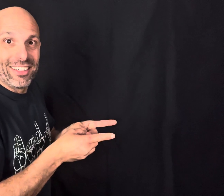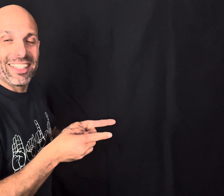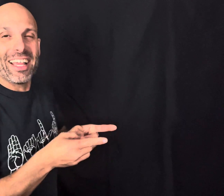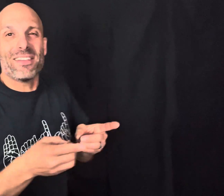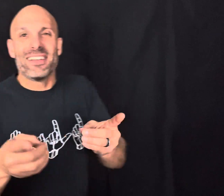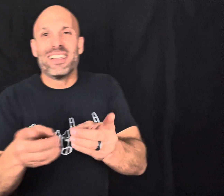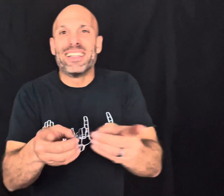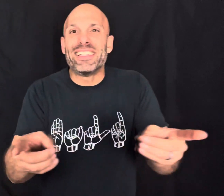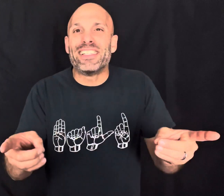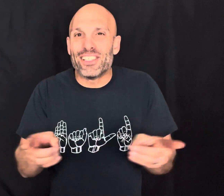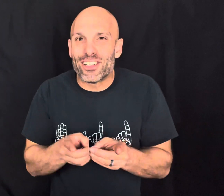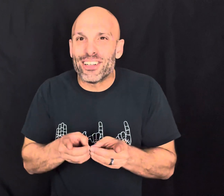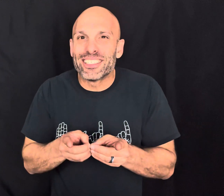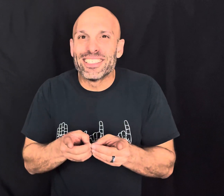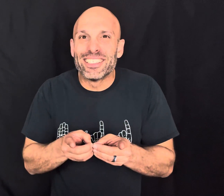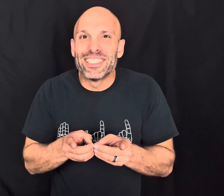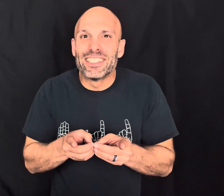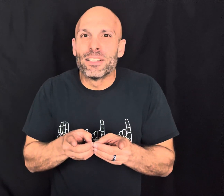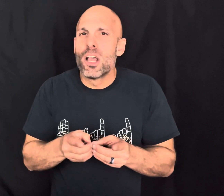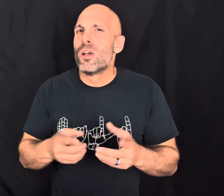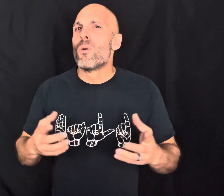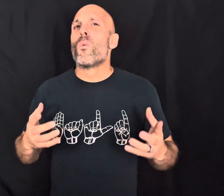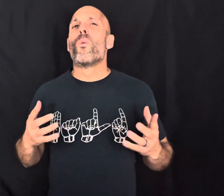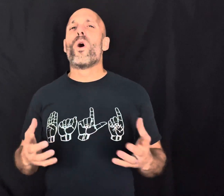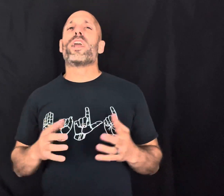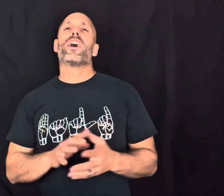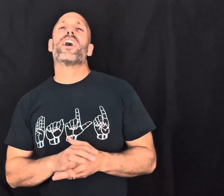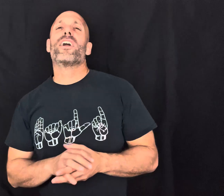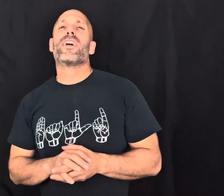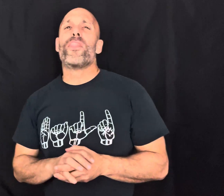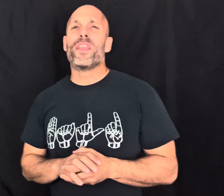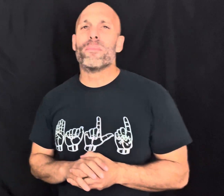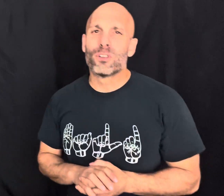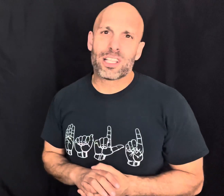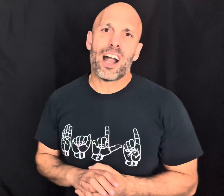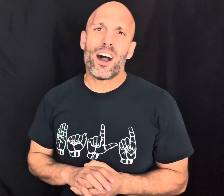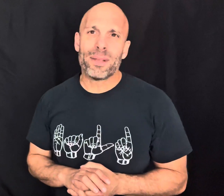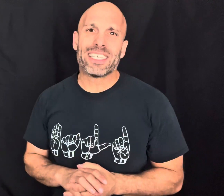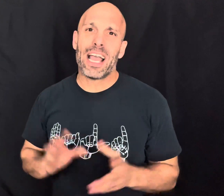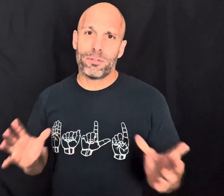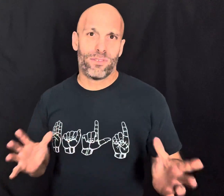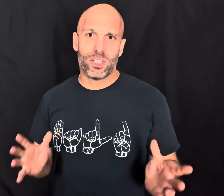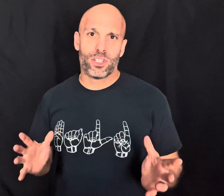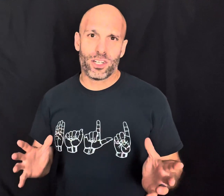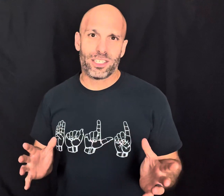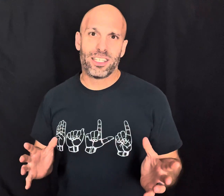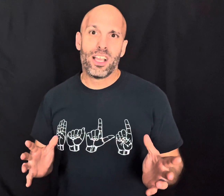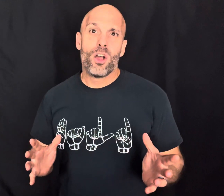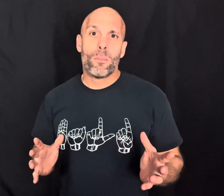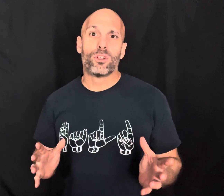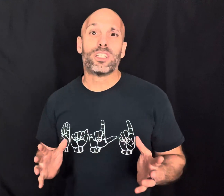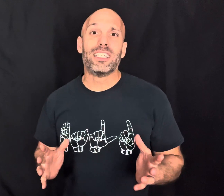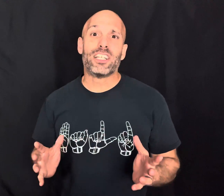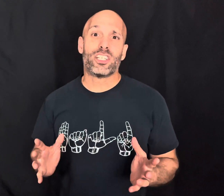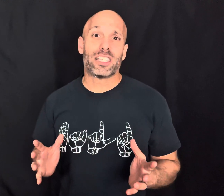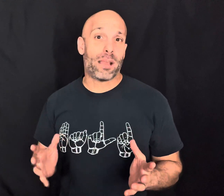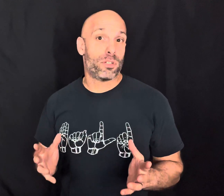okay? Dessert. What are the most common types of dessert, most delicious types of